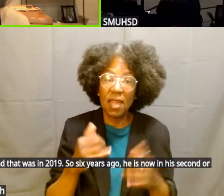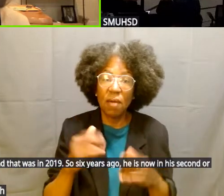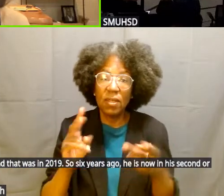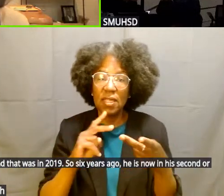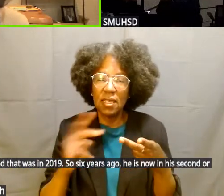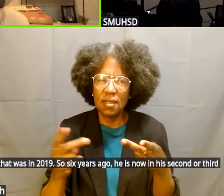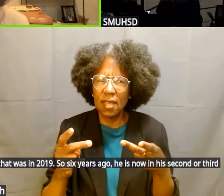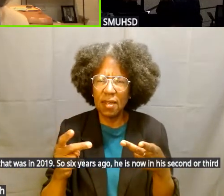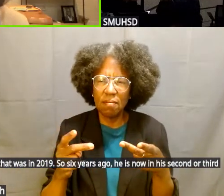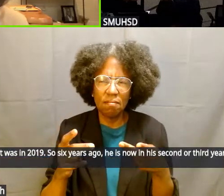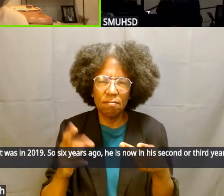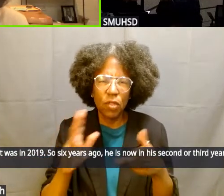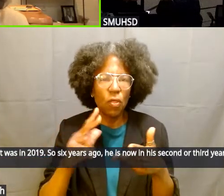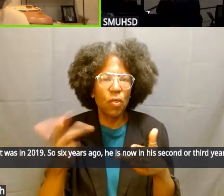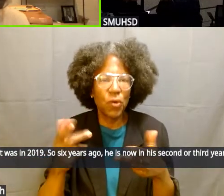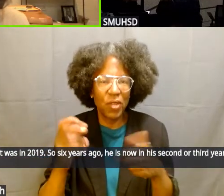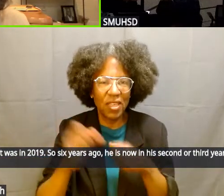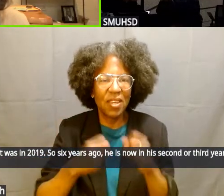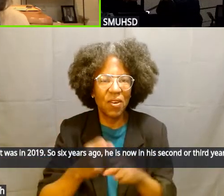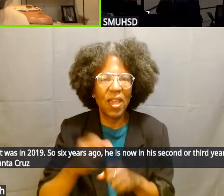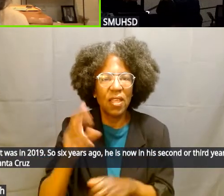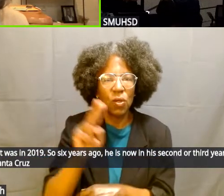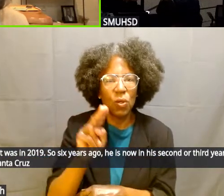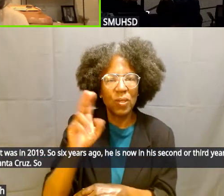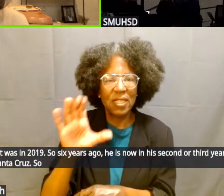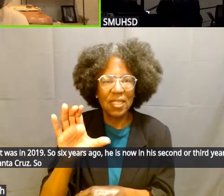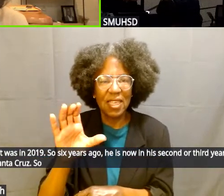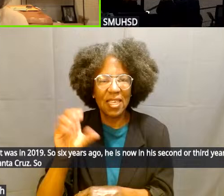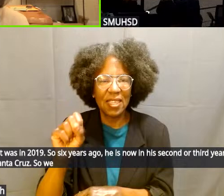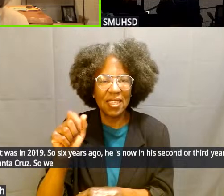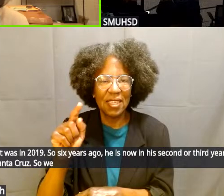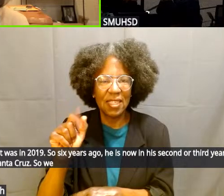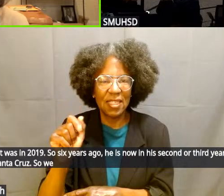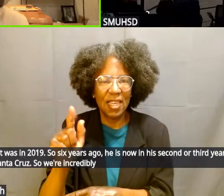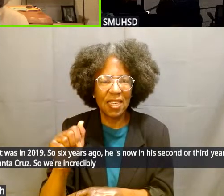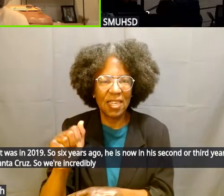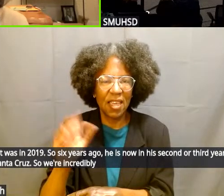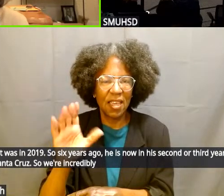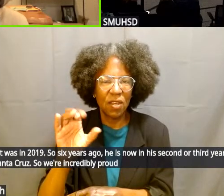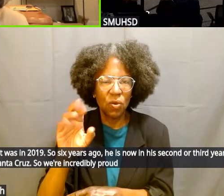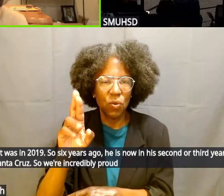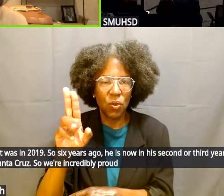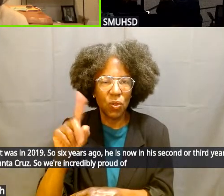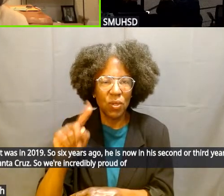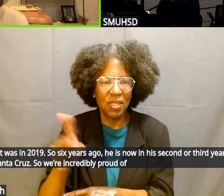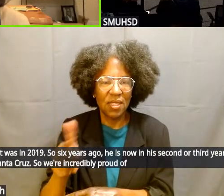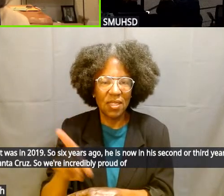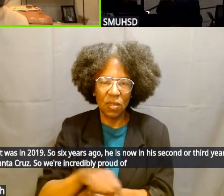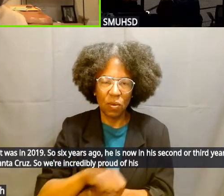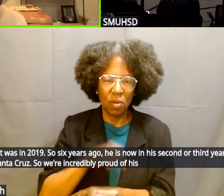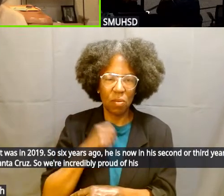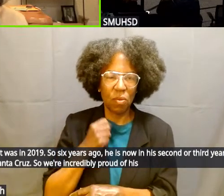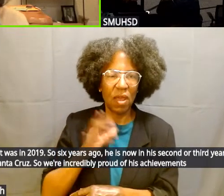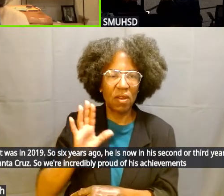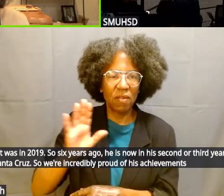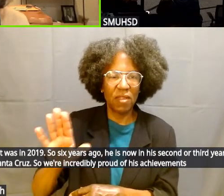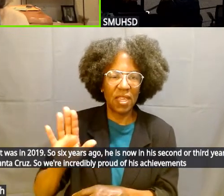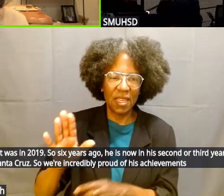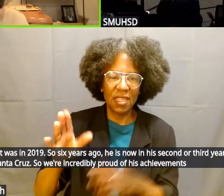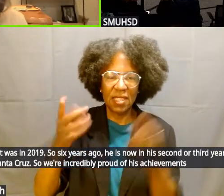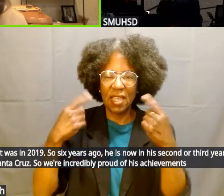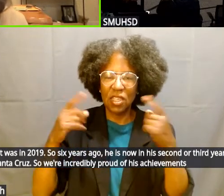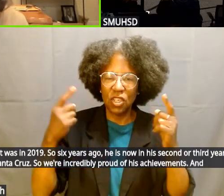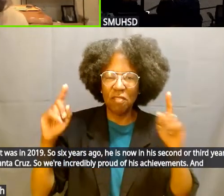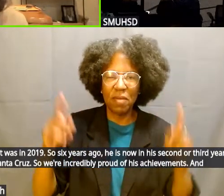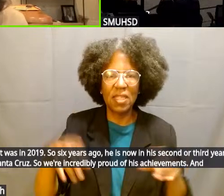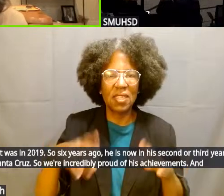at UC Santa Cruz. So we're incredibly proud of his achievements, and he's